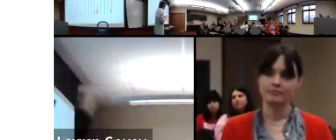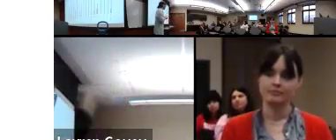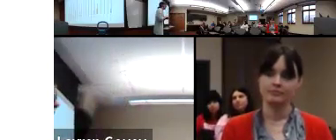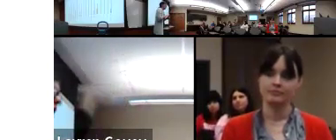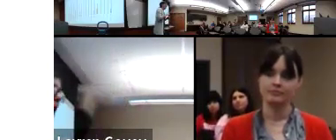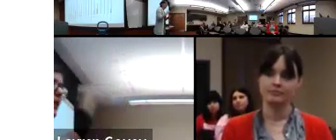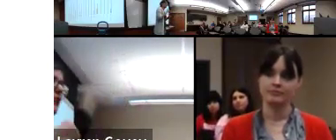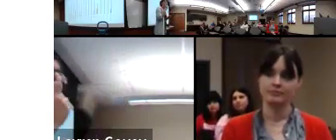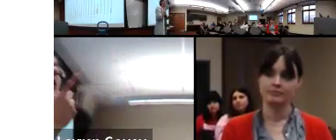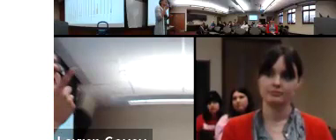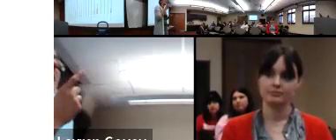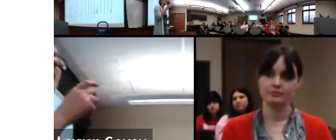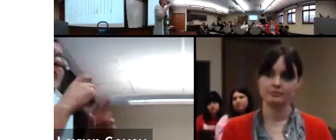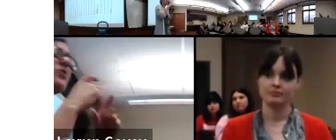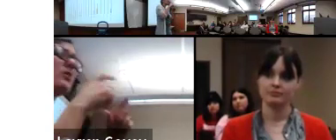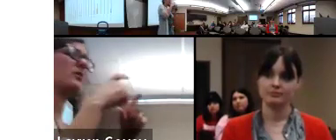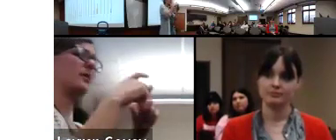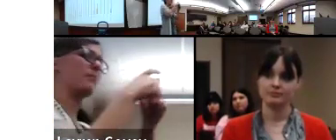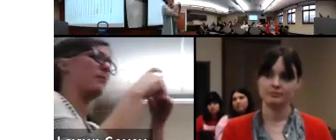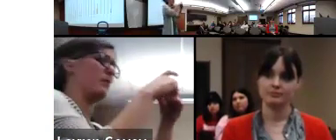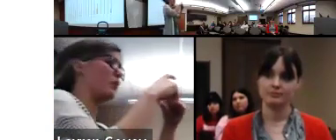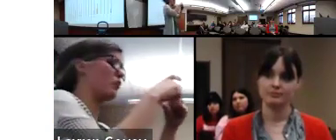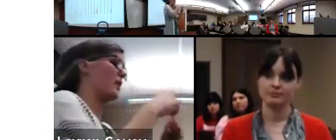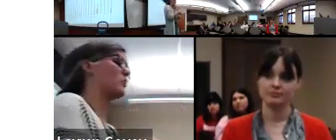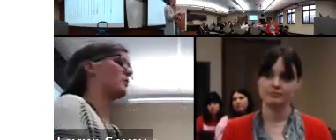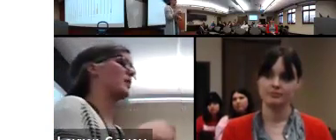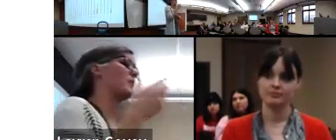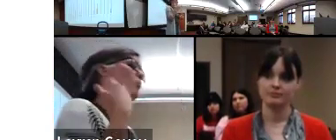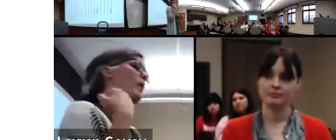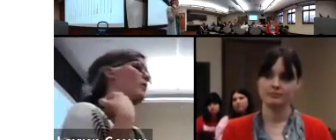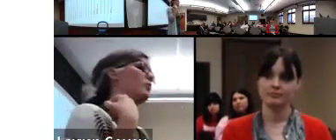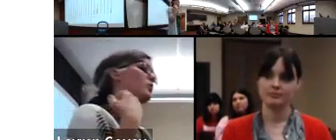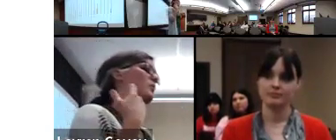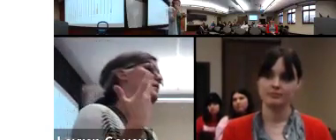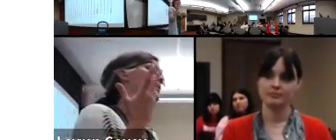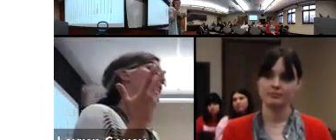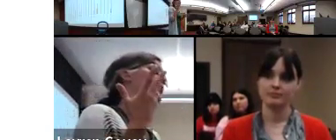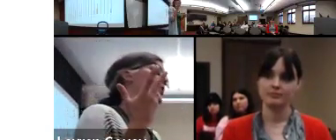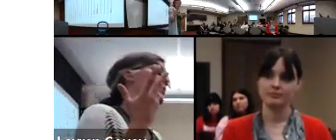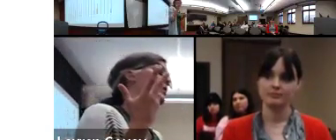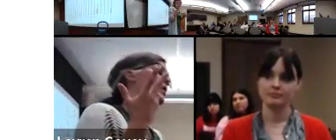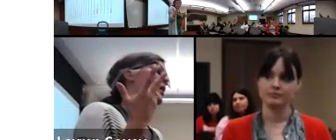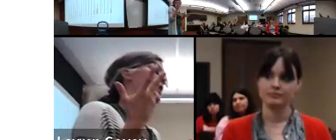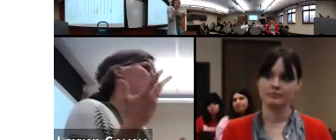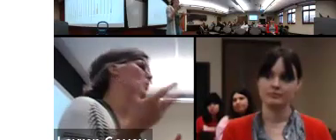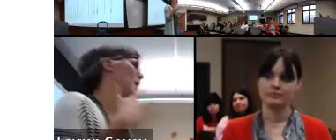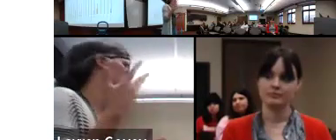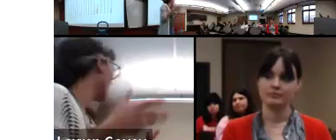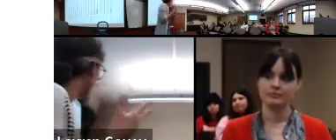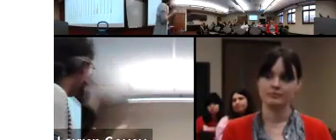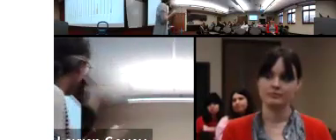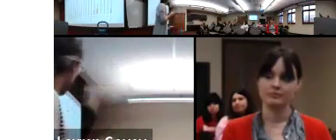Shauna, for example, that she processes images, like visual images, in where you would typically see language happen. And